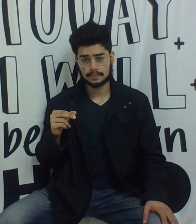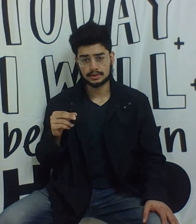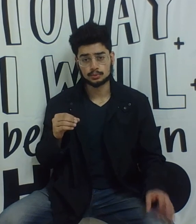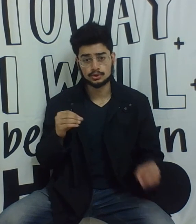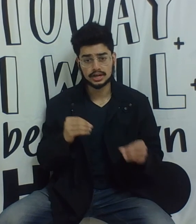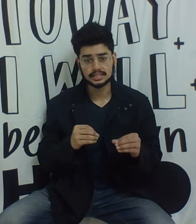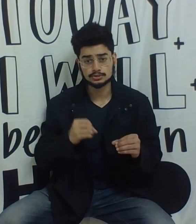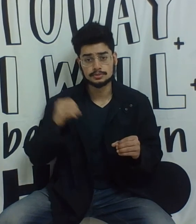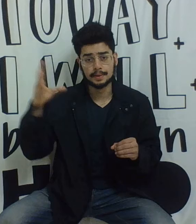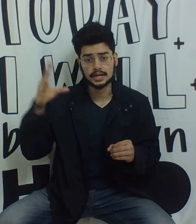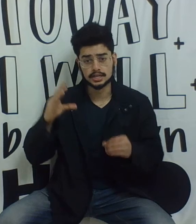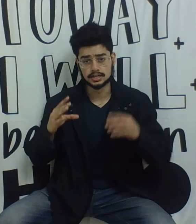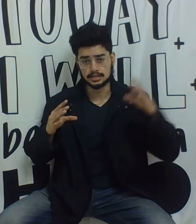That we do not need to depend